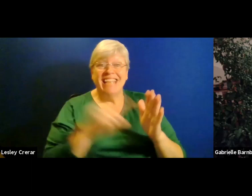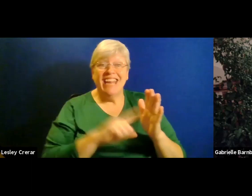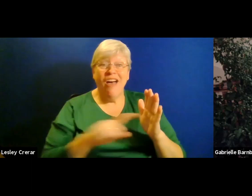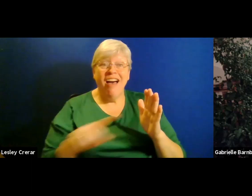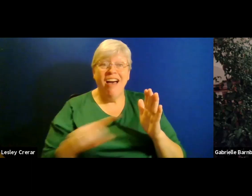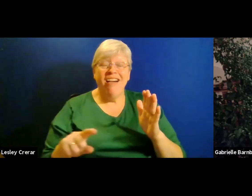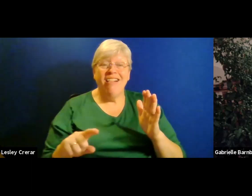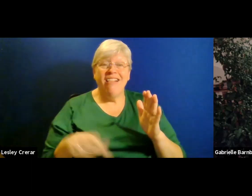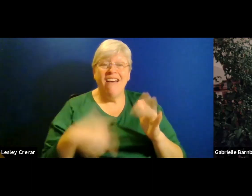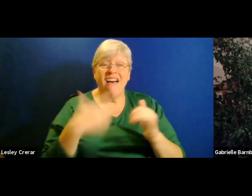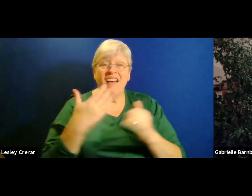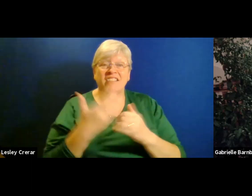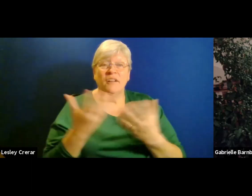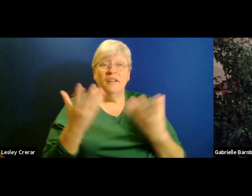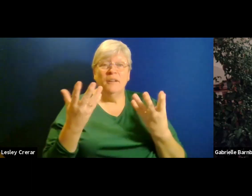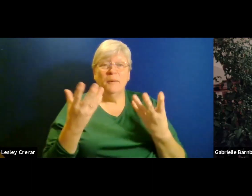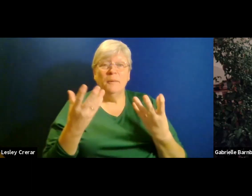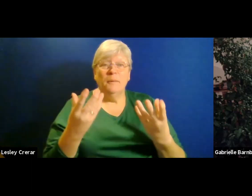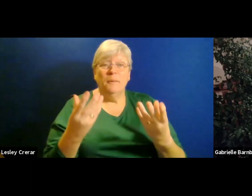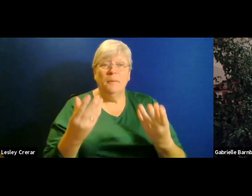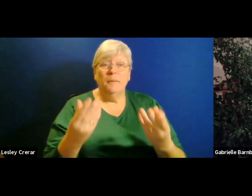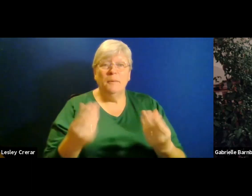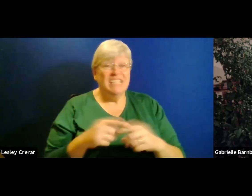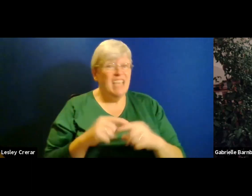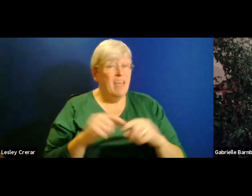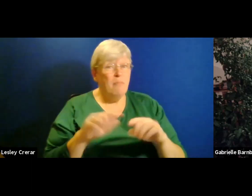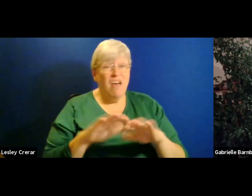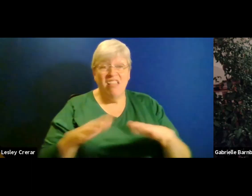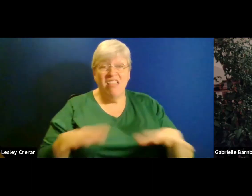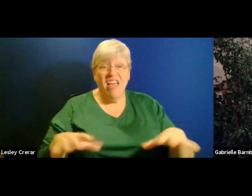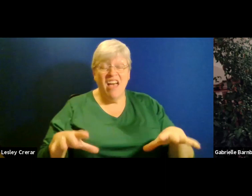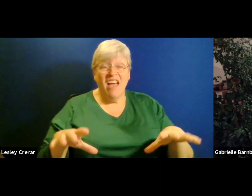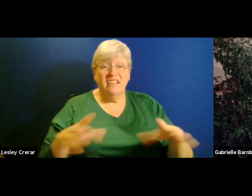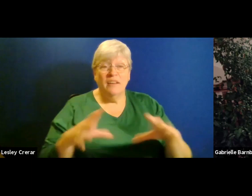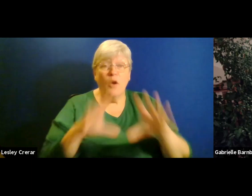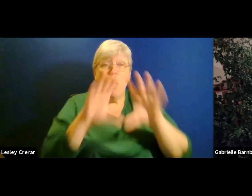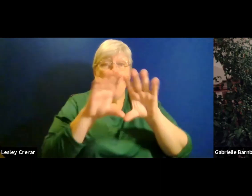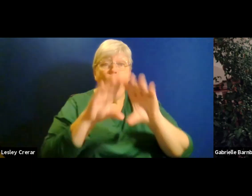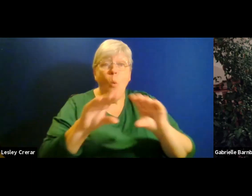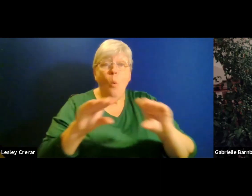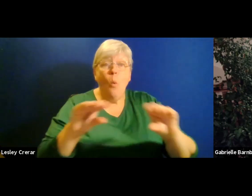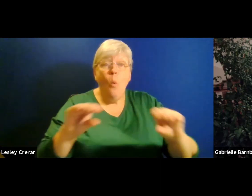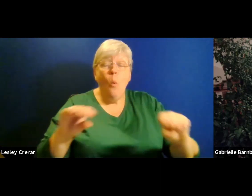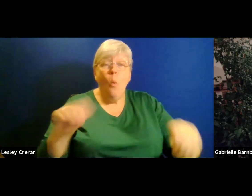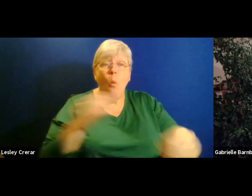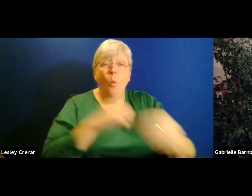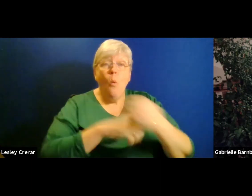until even this, like the land, is sucked thin by the sea.